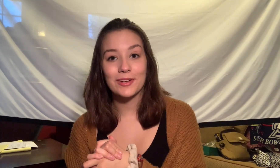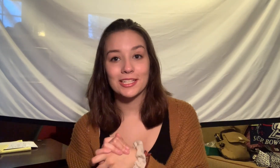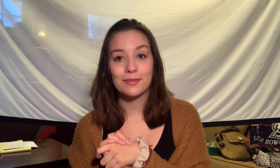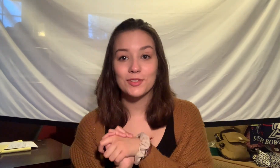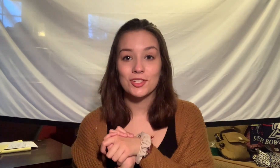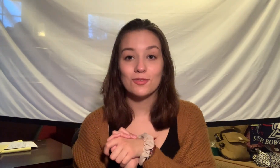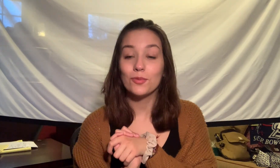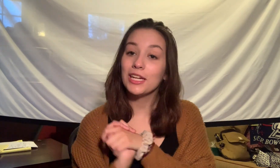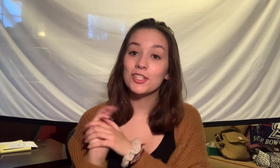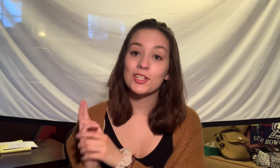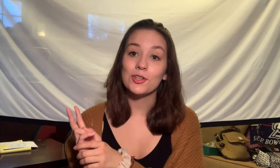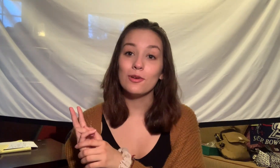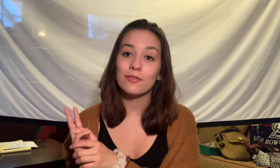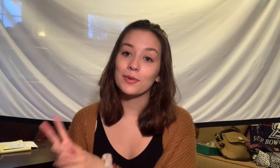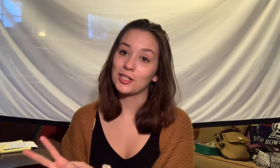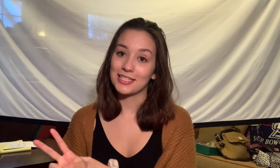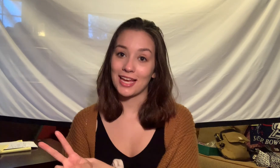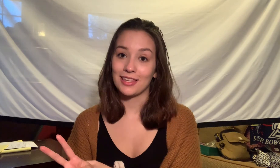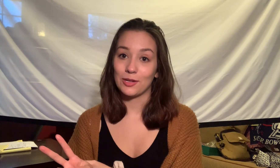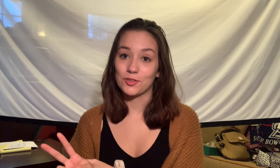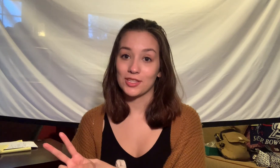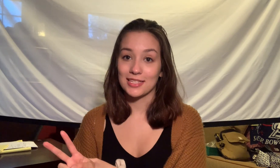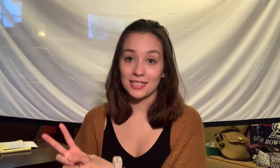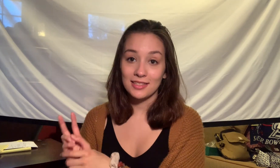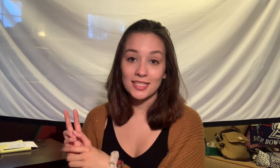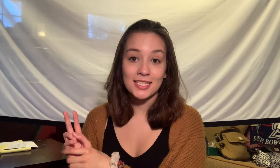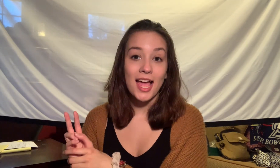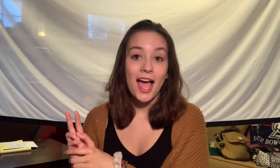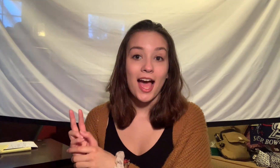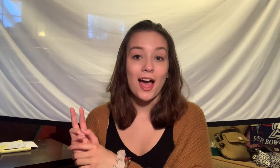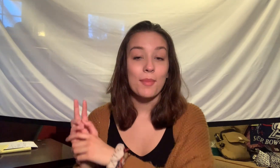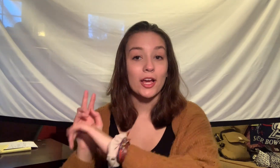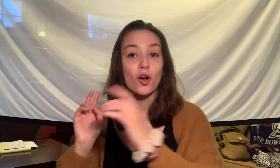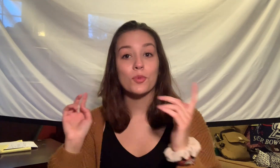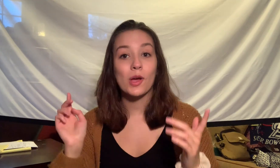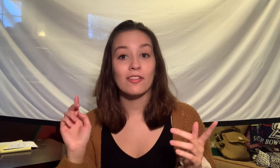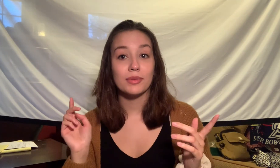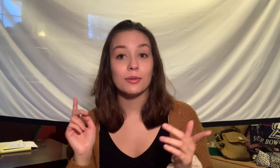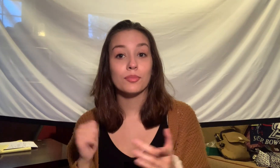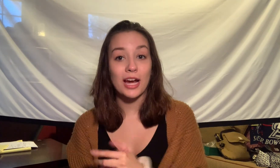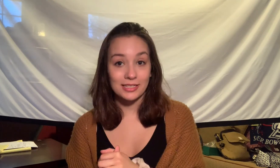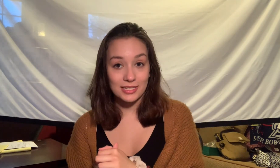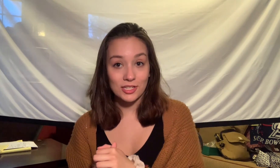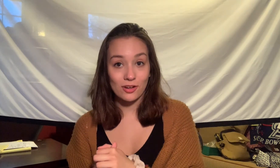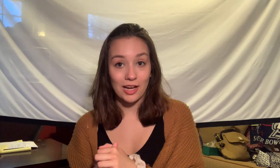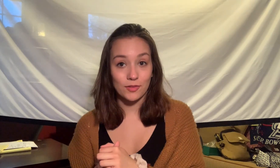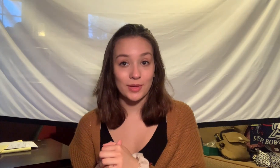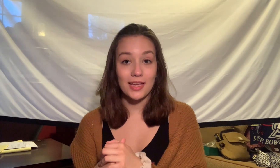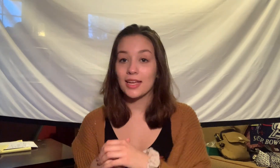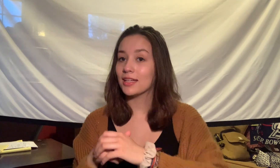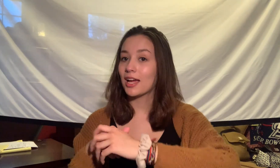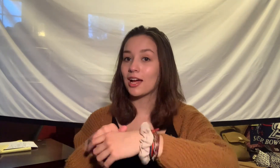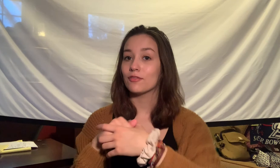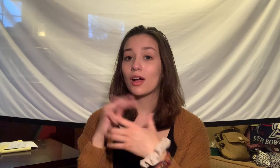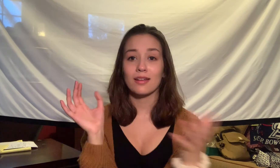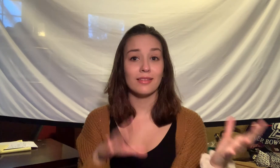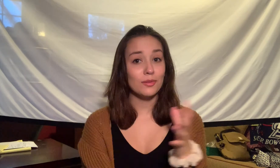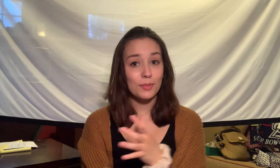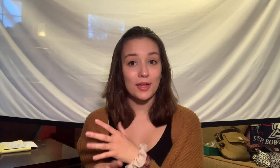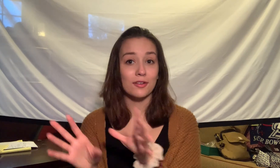and welcome to week 2 of American Sign Language lessons. I hope you have been practicing your alphabet and have gotten a little bit better and a